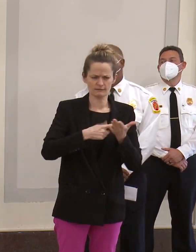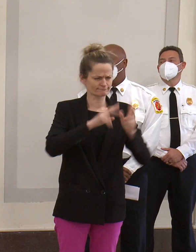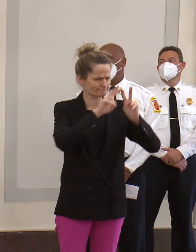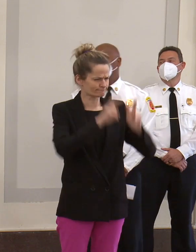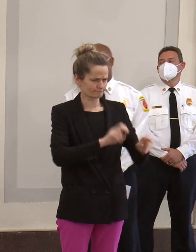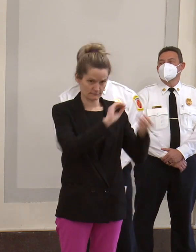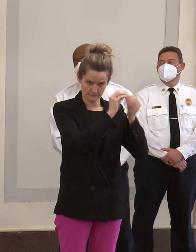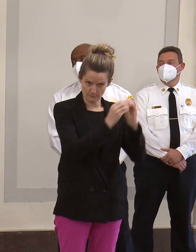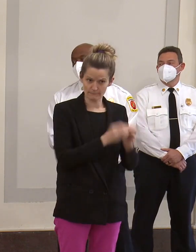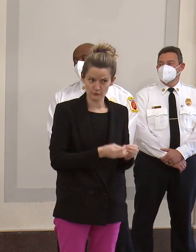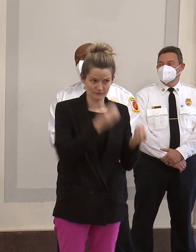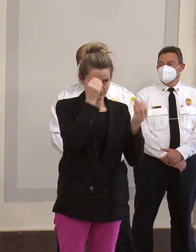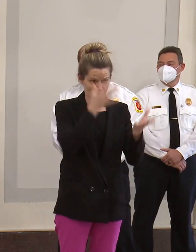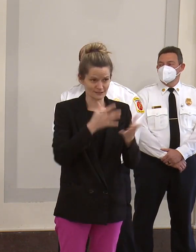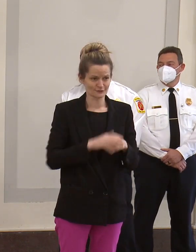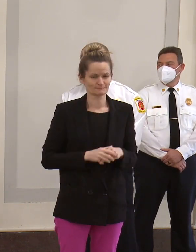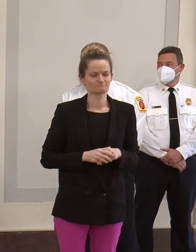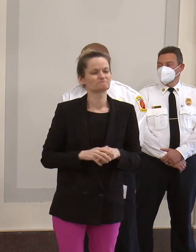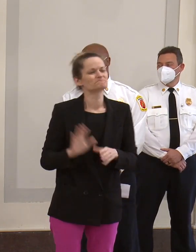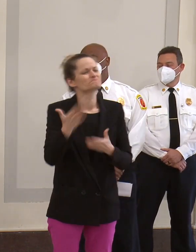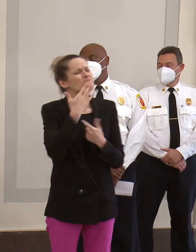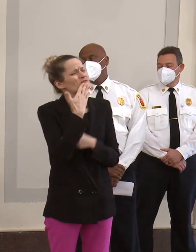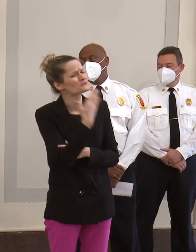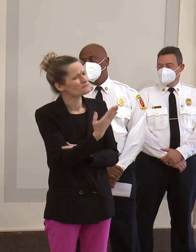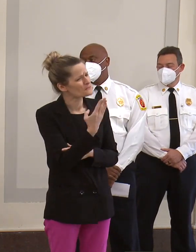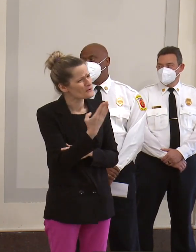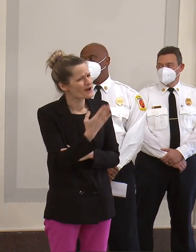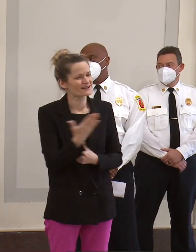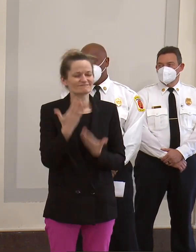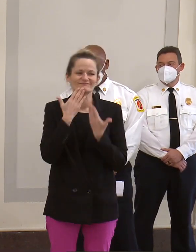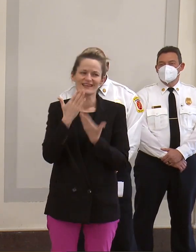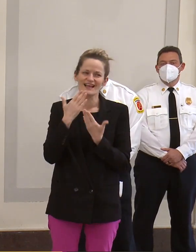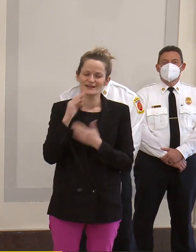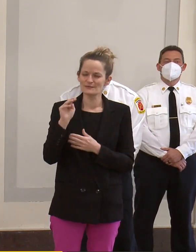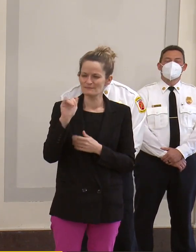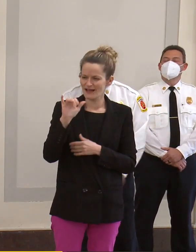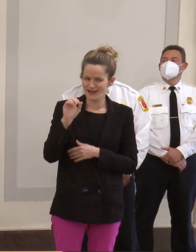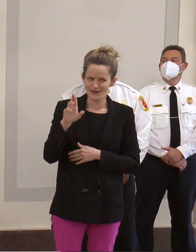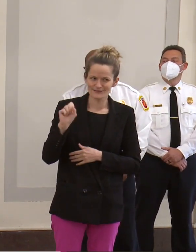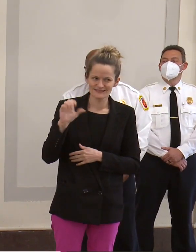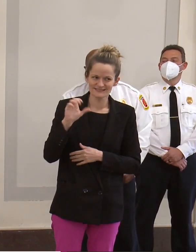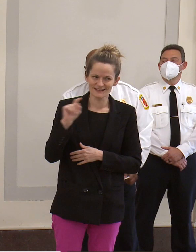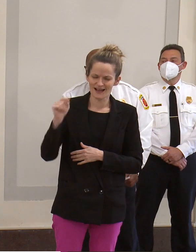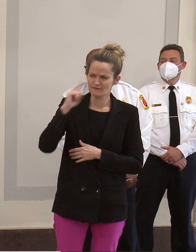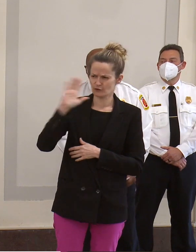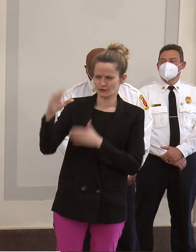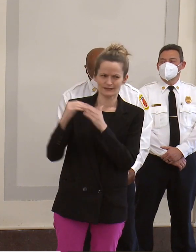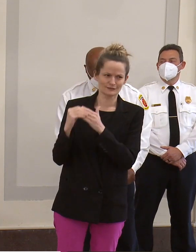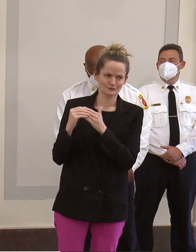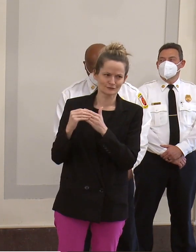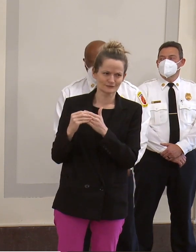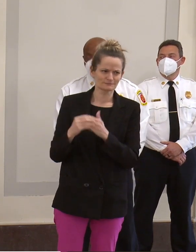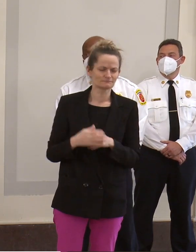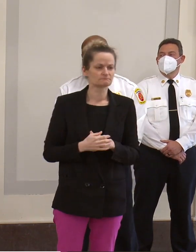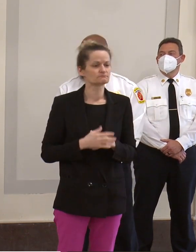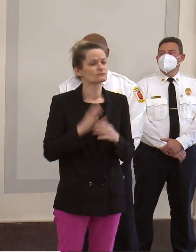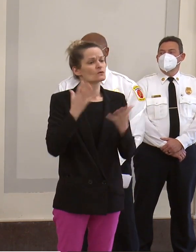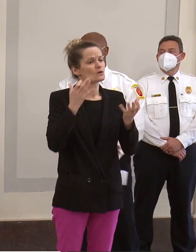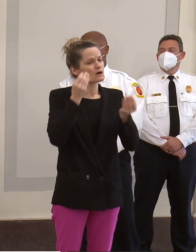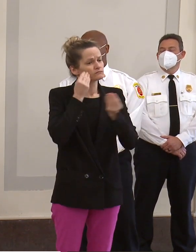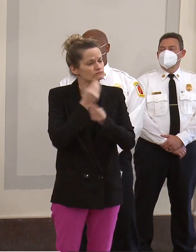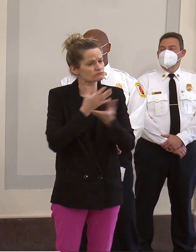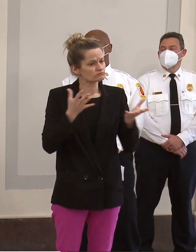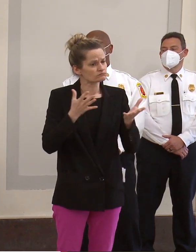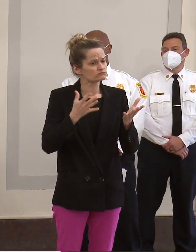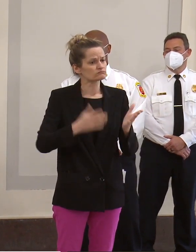Good morning, and thank you, Mayor Scott, for your continued leadership. I'd like to begin by sharing some of the key indicators city leadership is